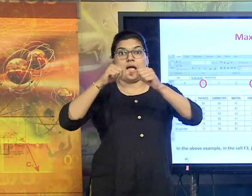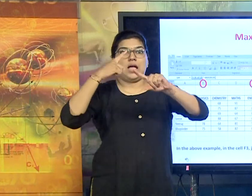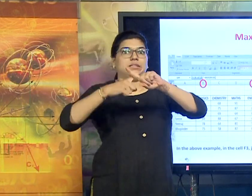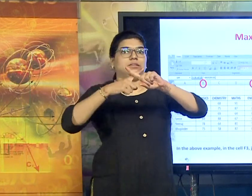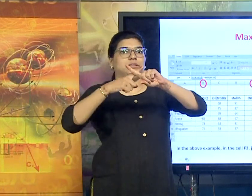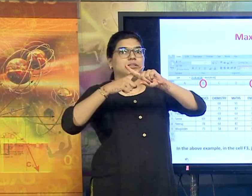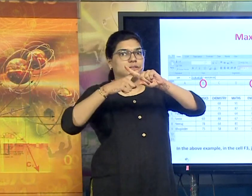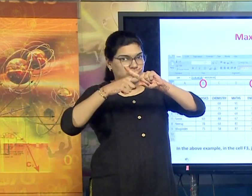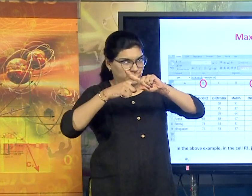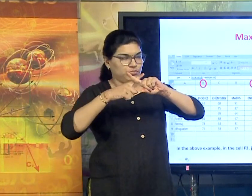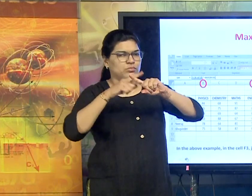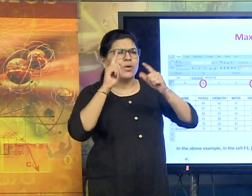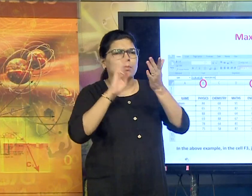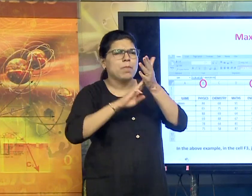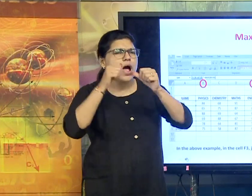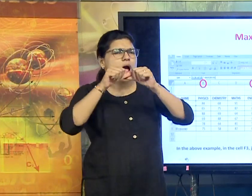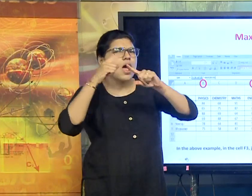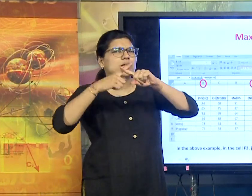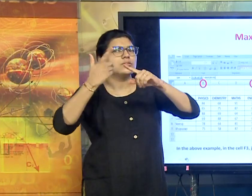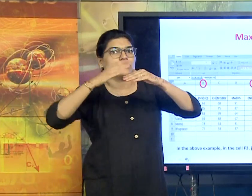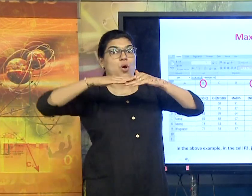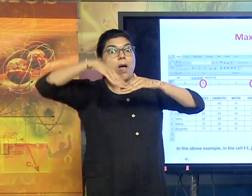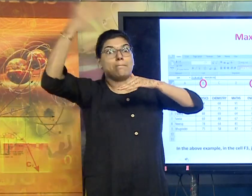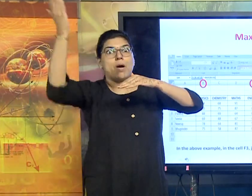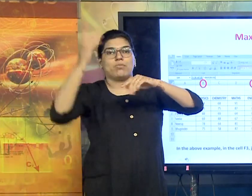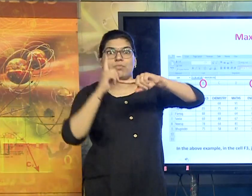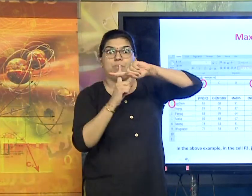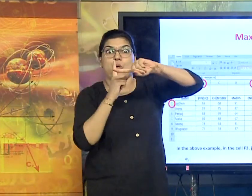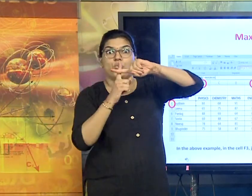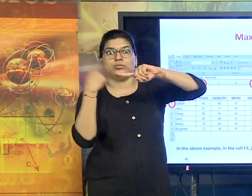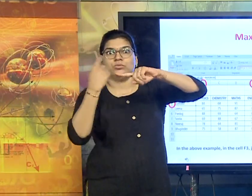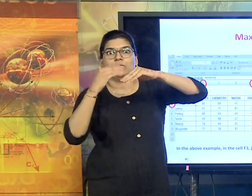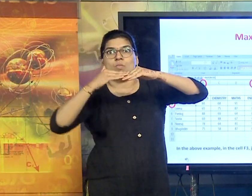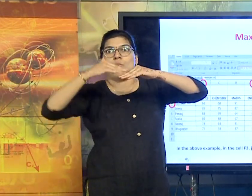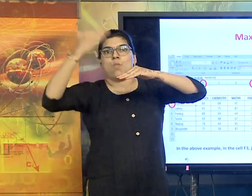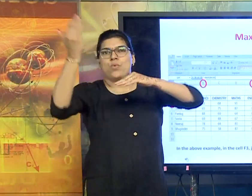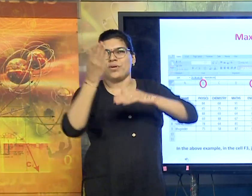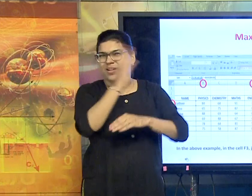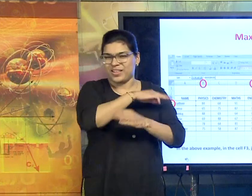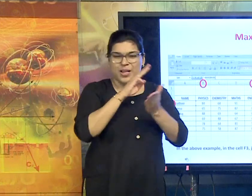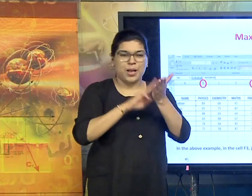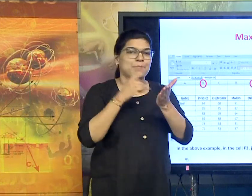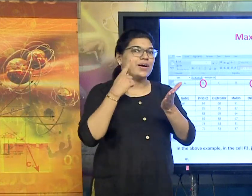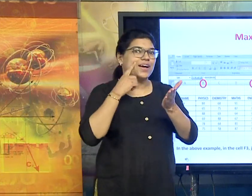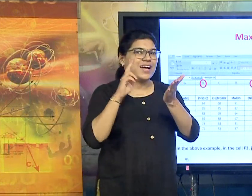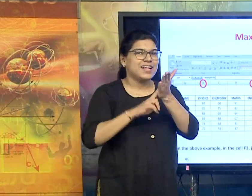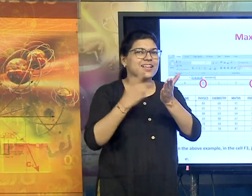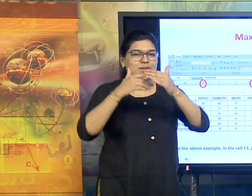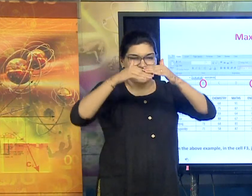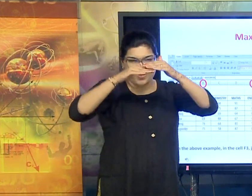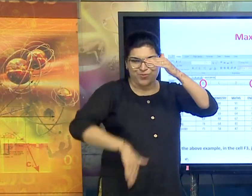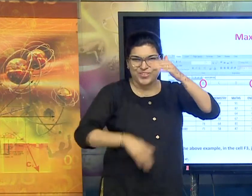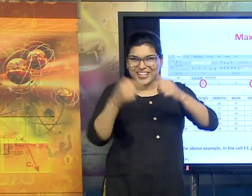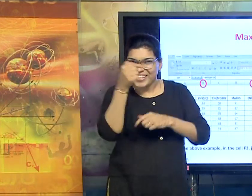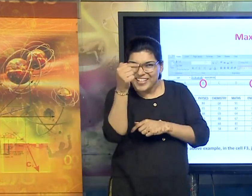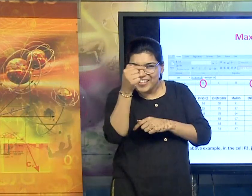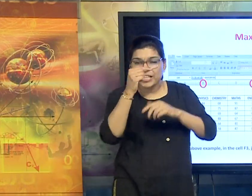This is max function. Max function is used for addition of